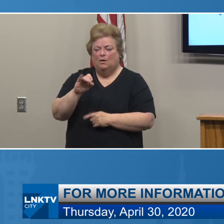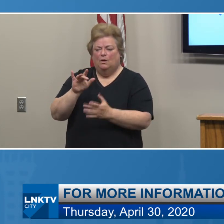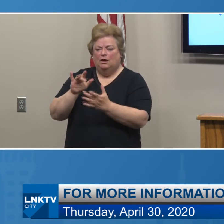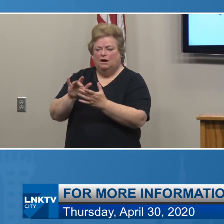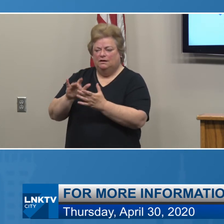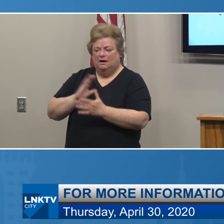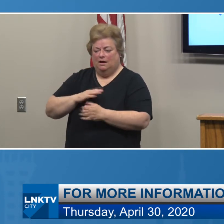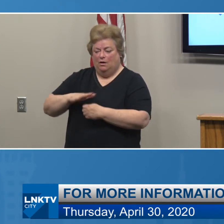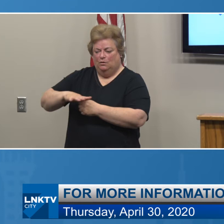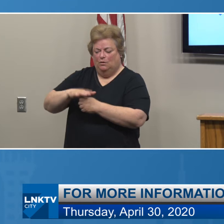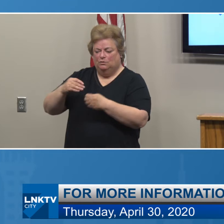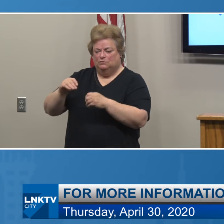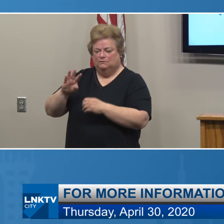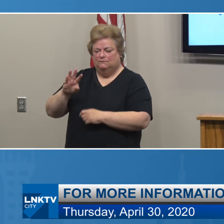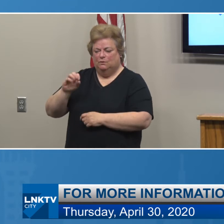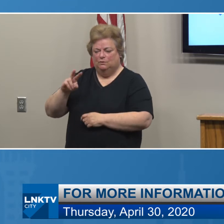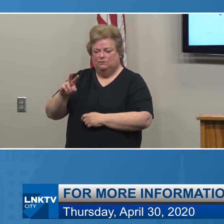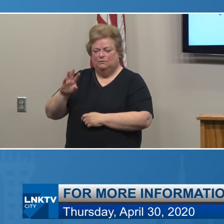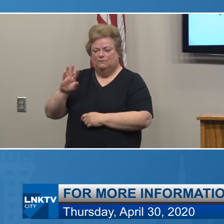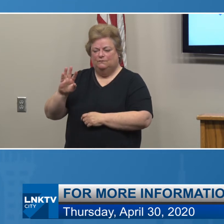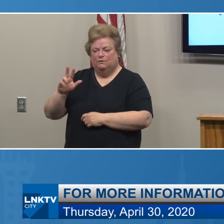store at